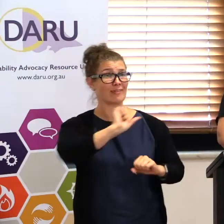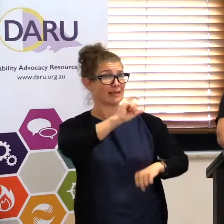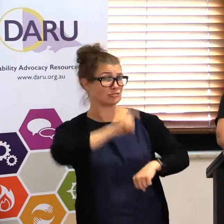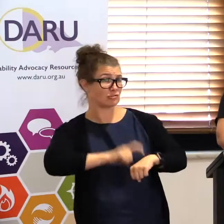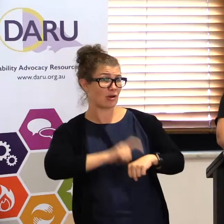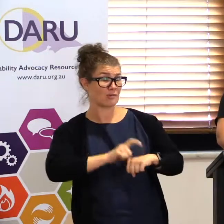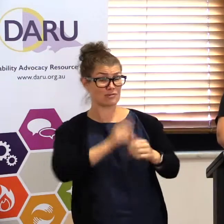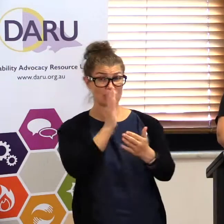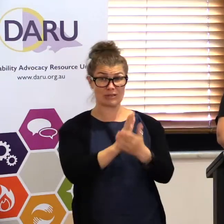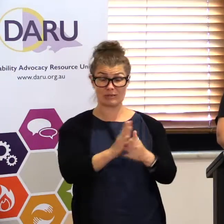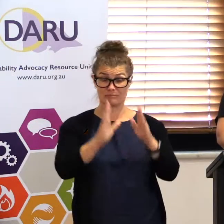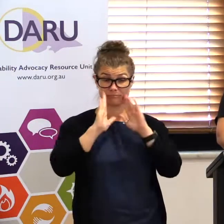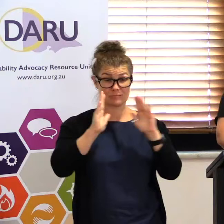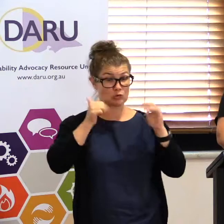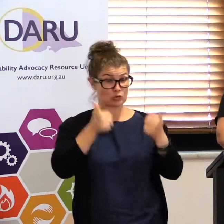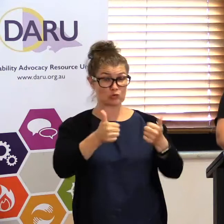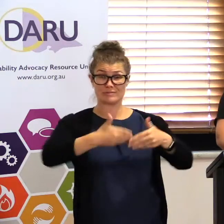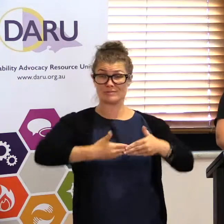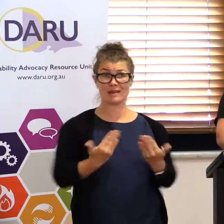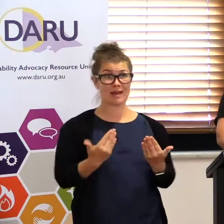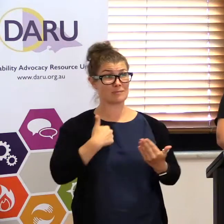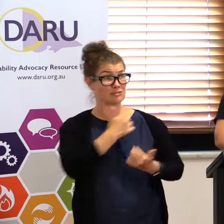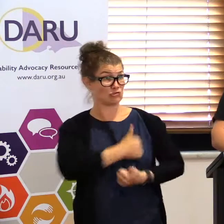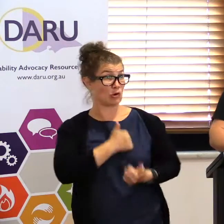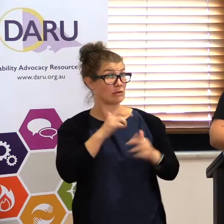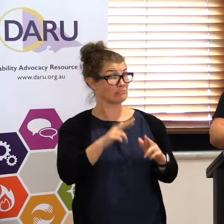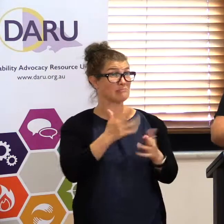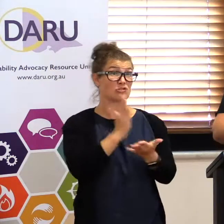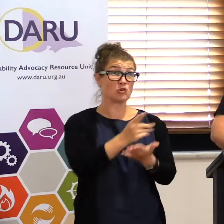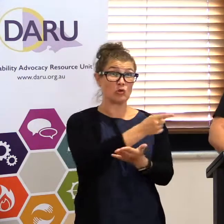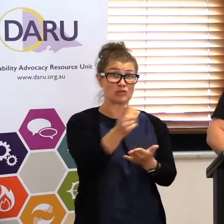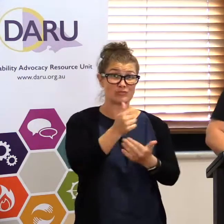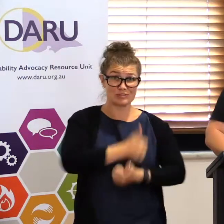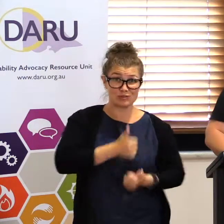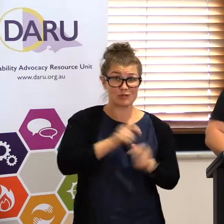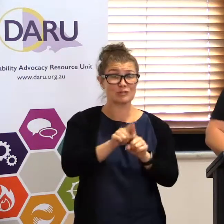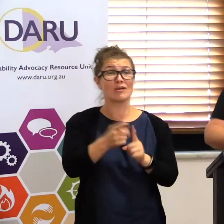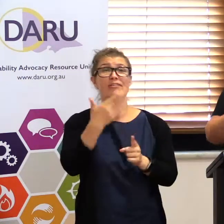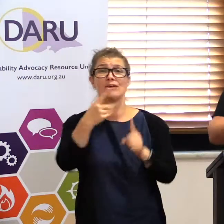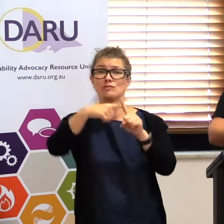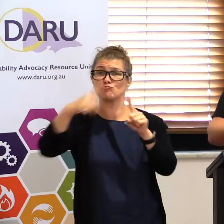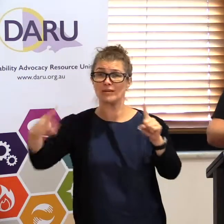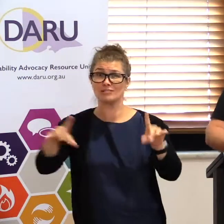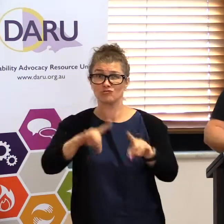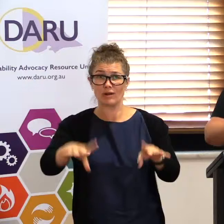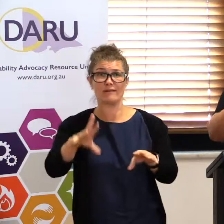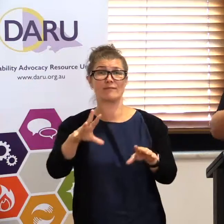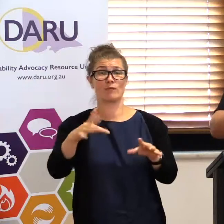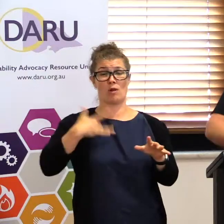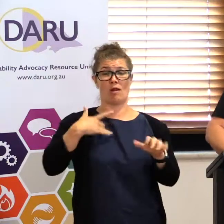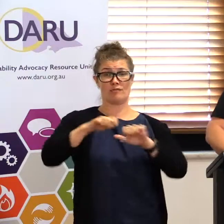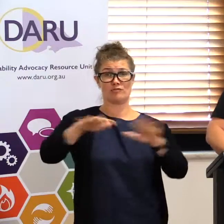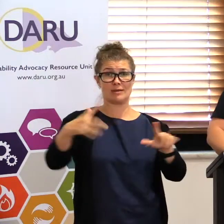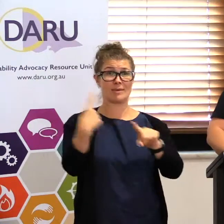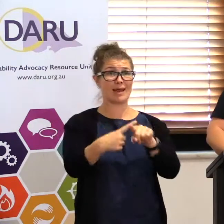been really, really a great day. I've really enjoyed it. I'm sure you have too. Thank you to Expression Australia for the live stream, and